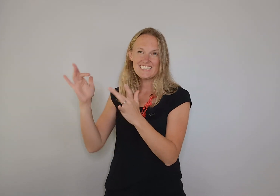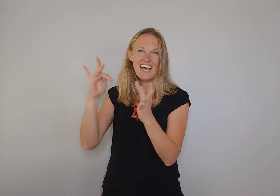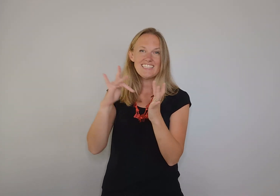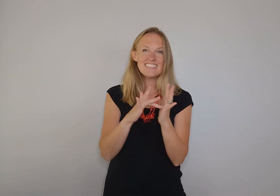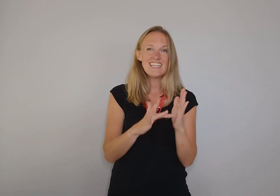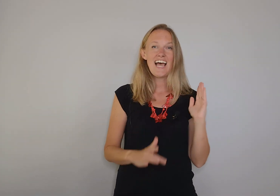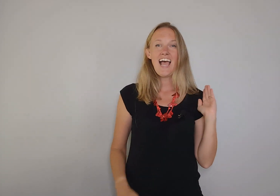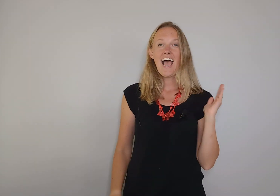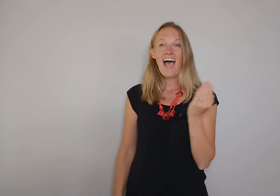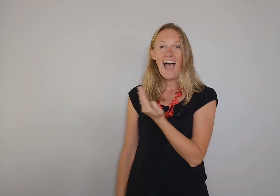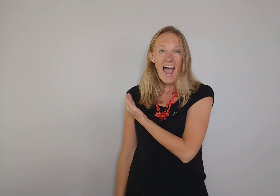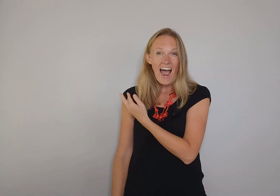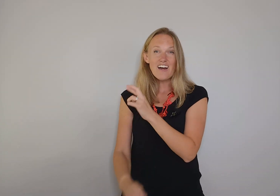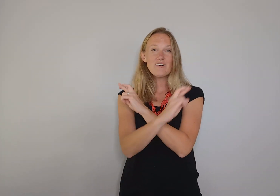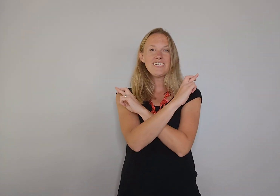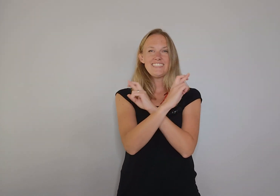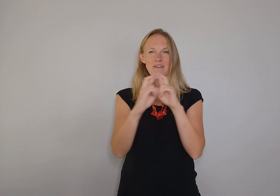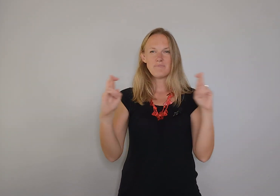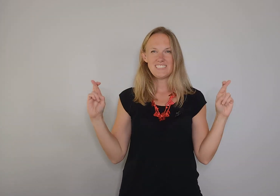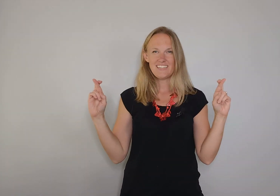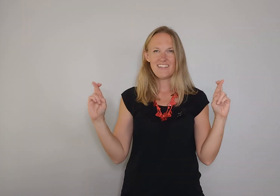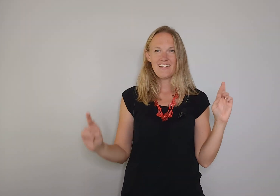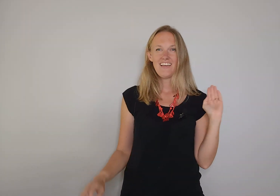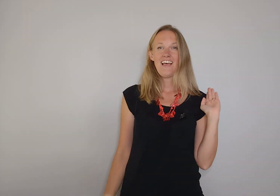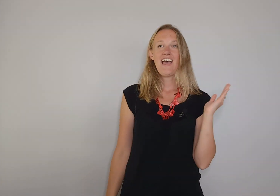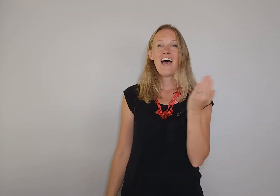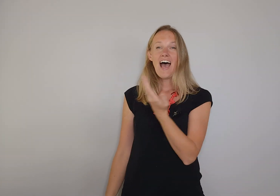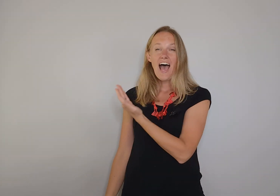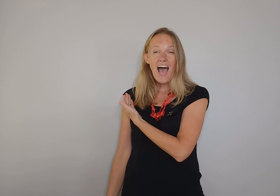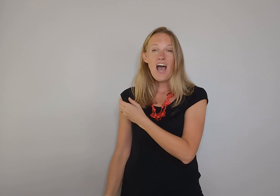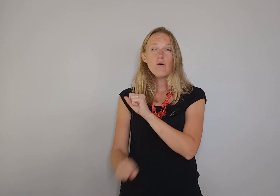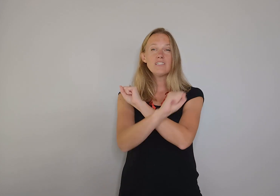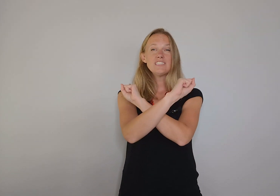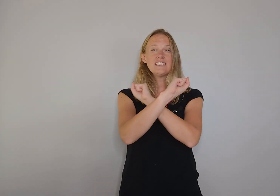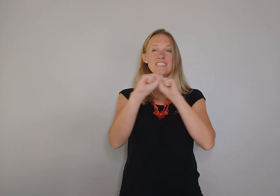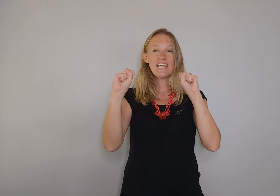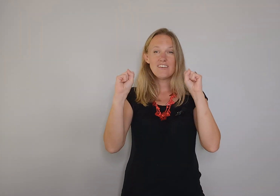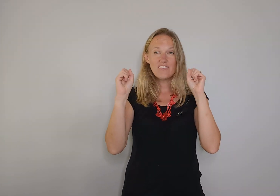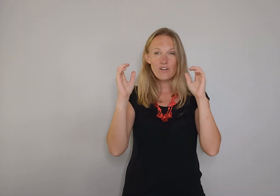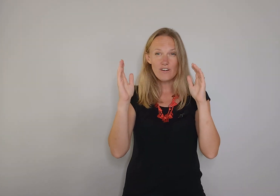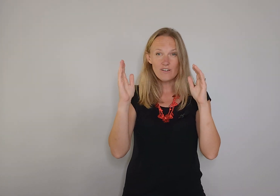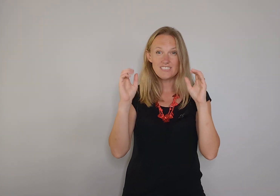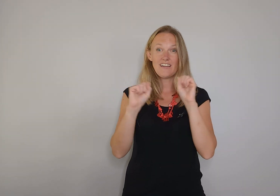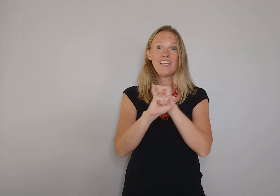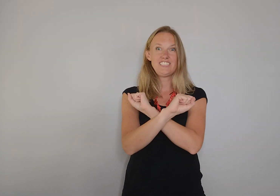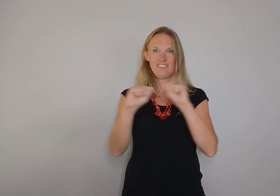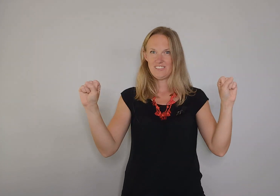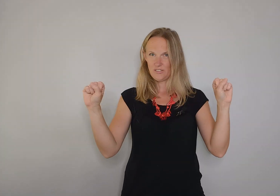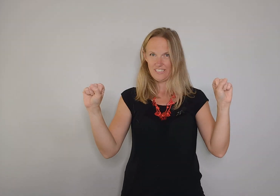Jesus, our redemption, our Savior, or salvation, sorry,